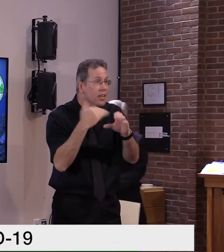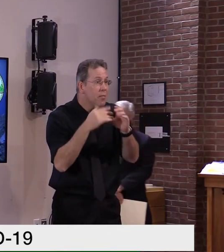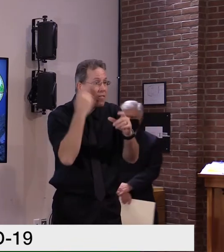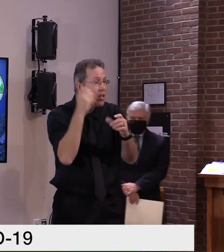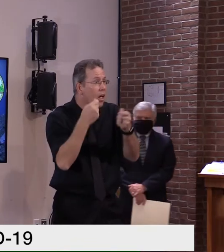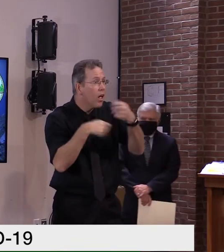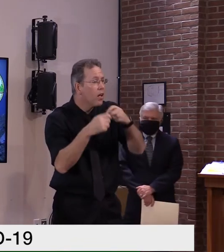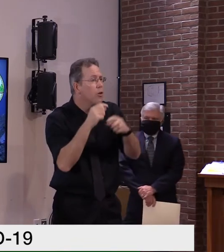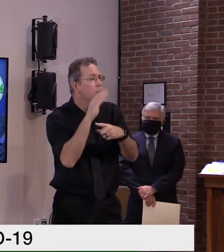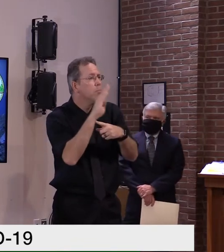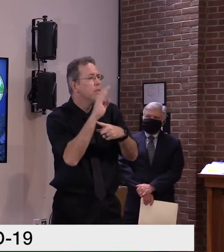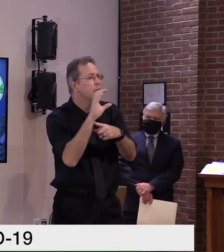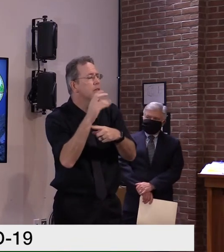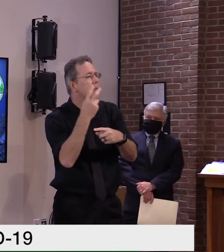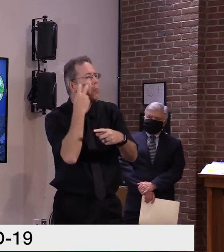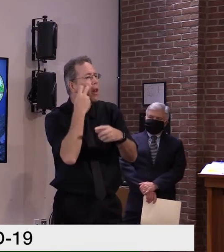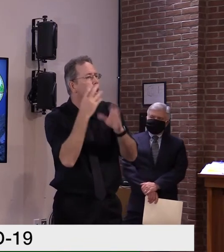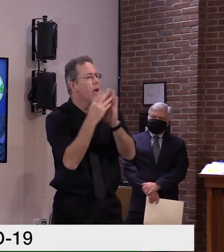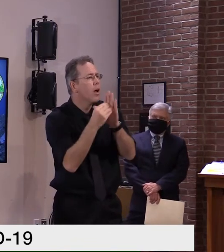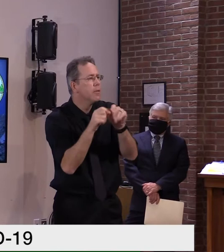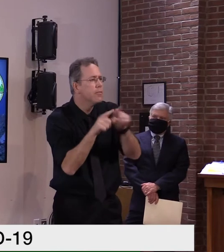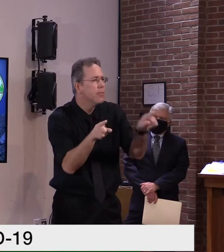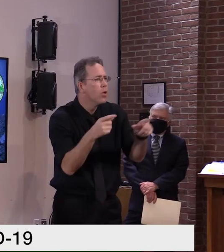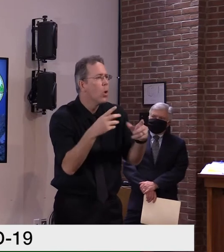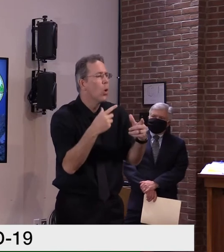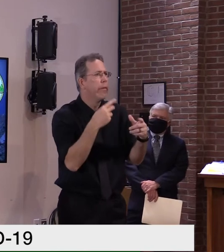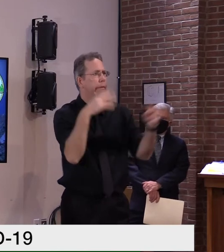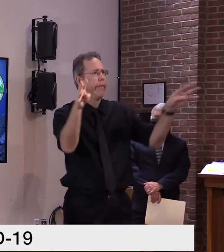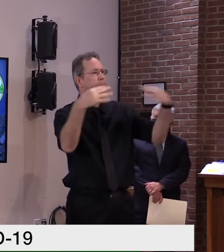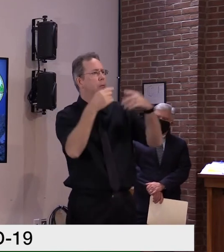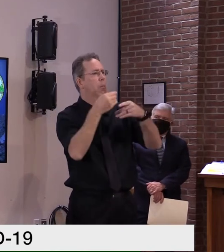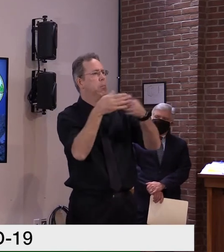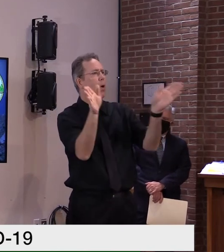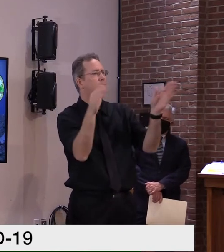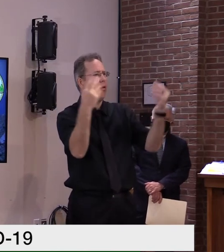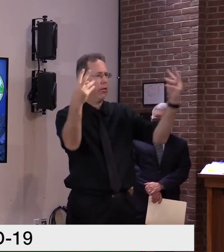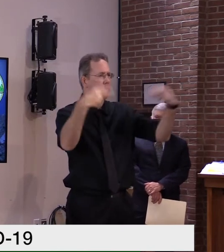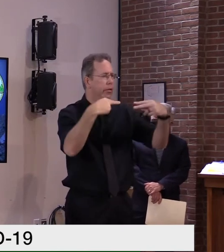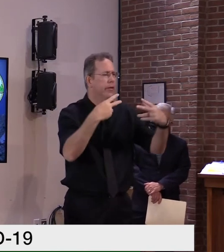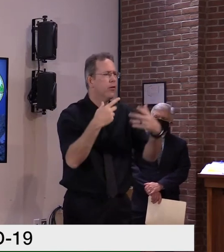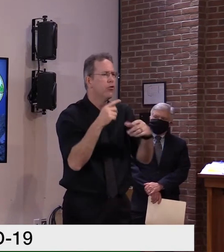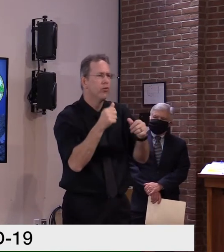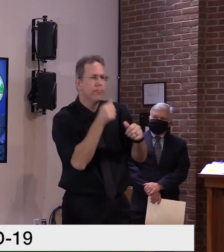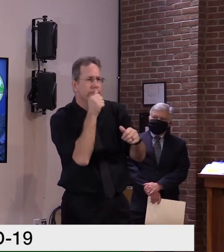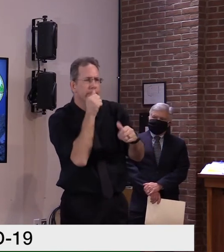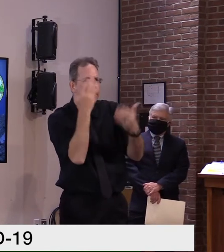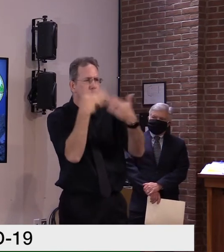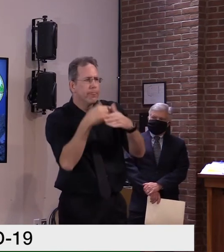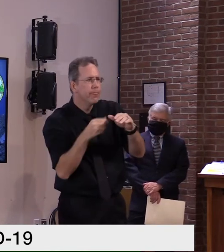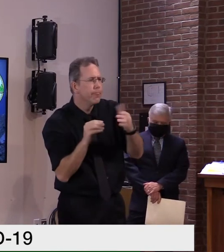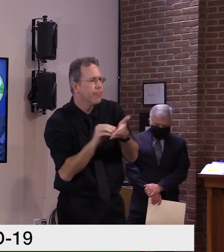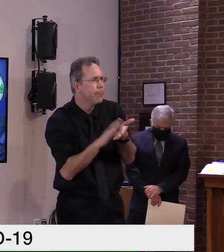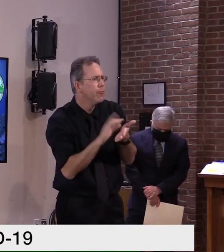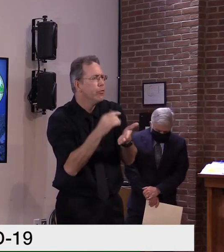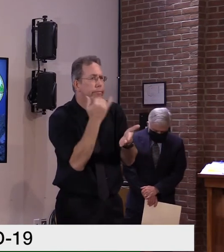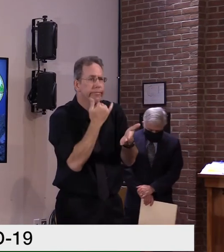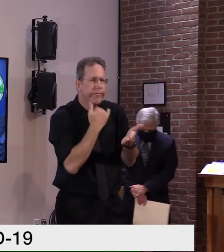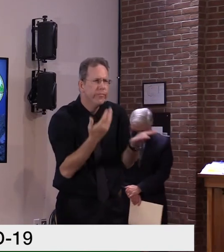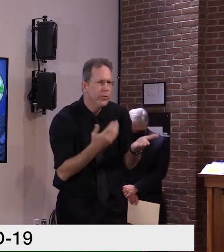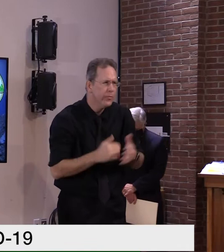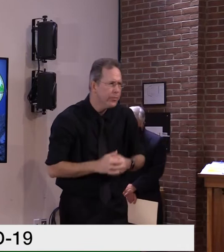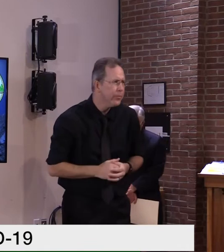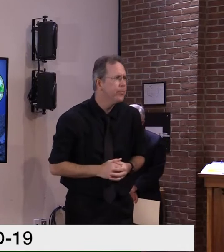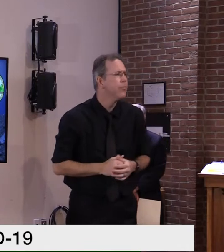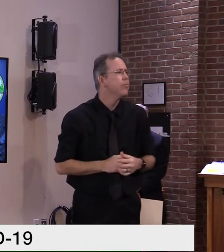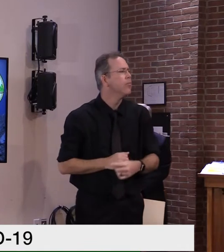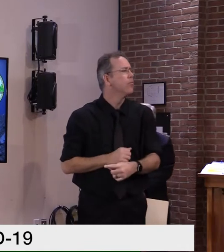assess the situation. So I think, Eric, it does fall under the category of we're still looking into it to find out what went wrong so we